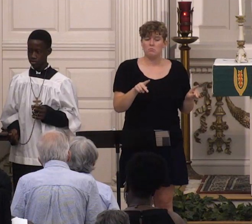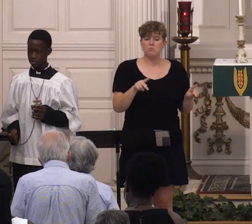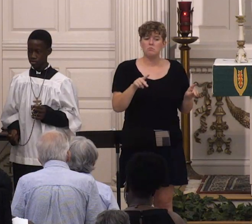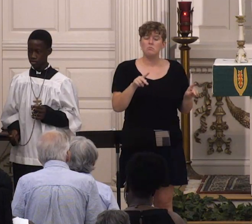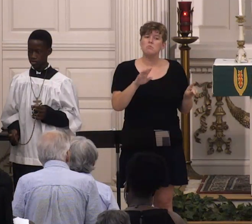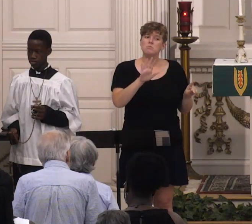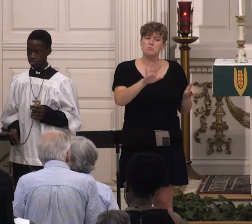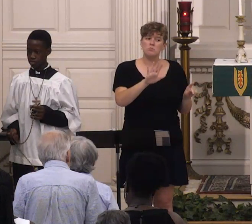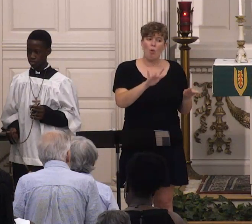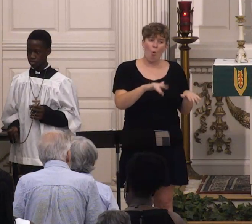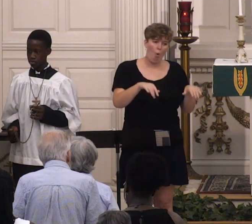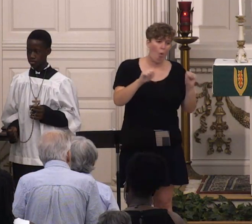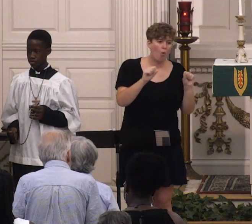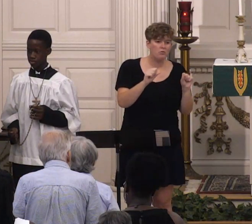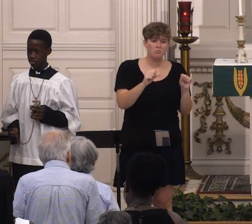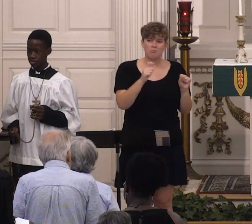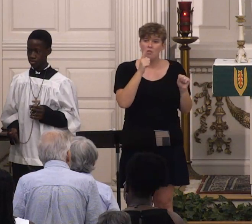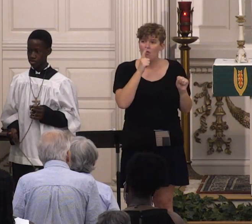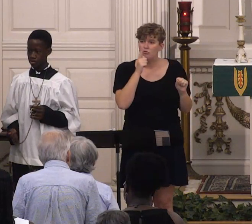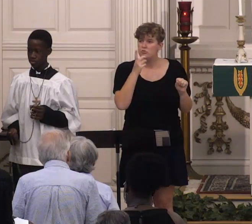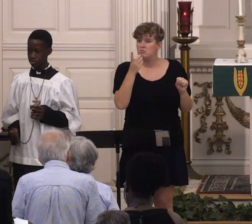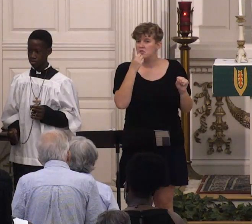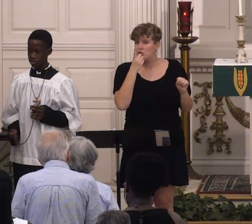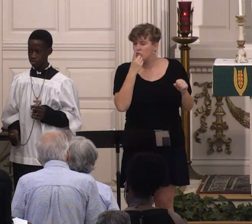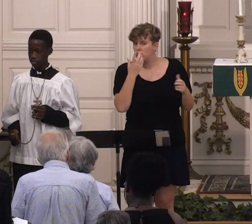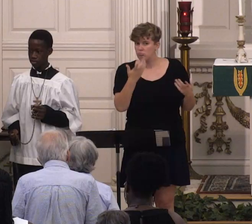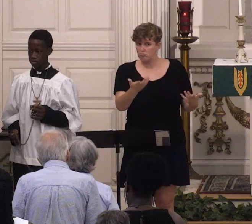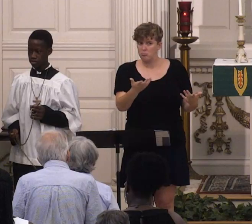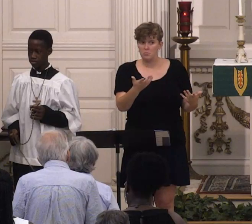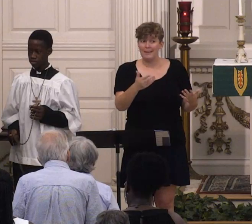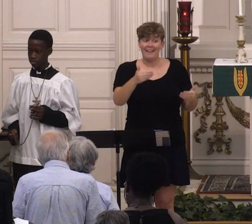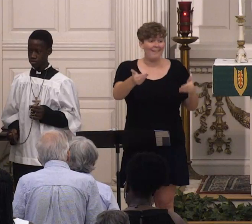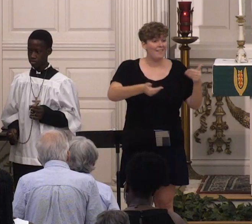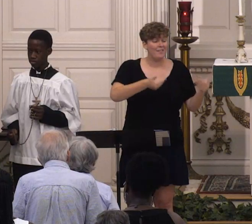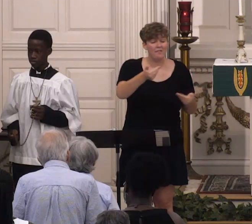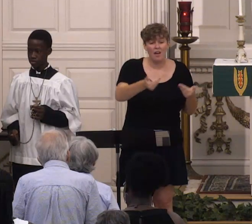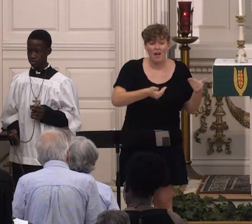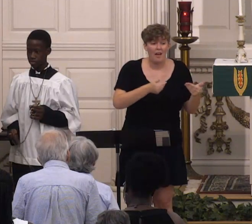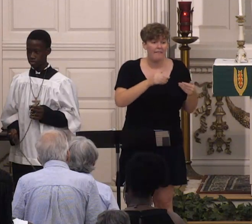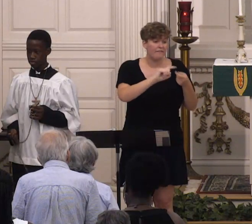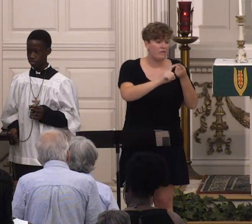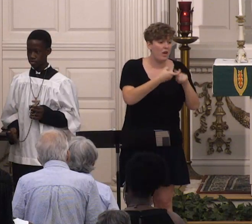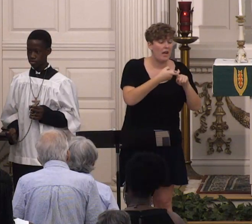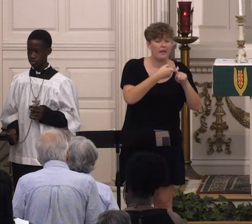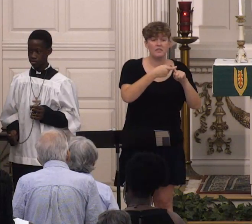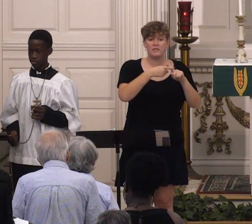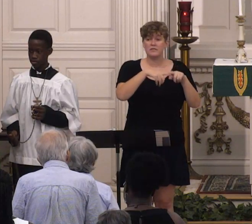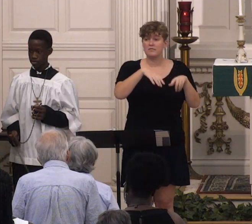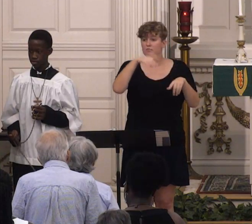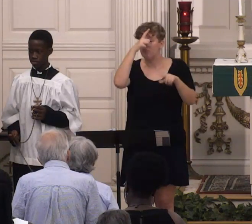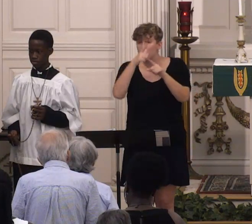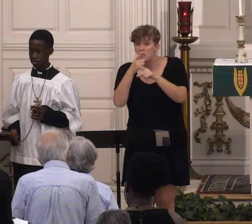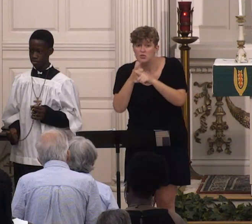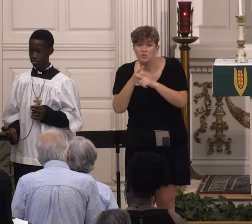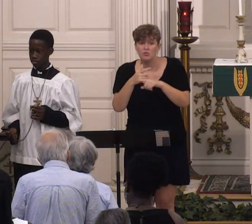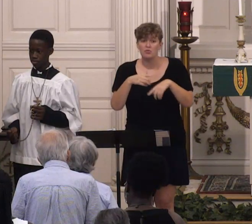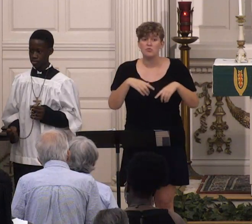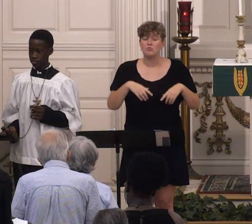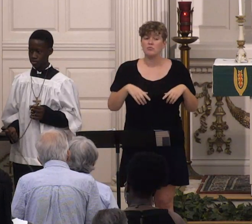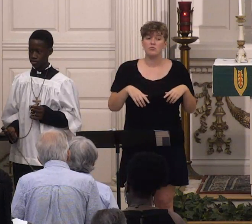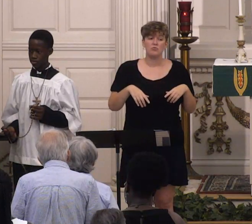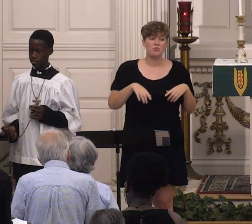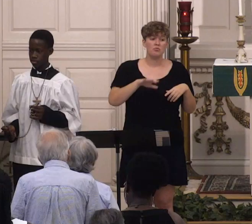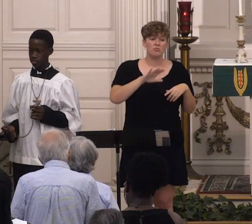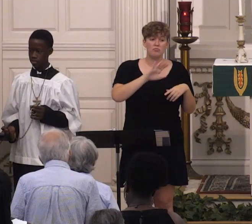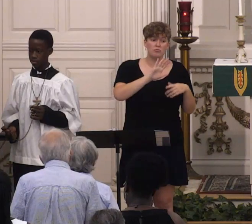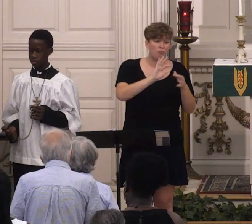"When you hold a lunch or a dinner, do not invite your friends or your brothers or